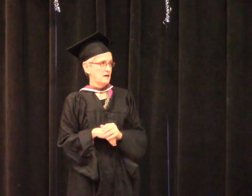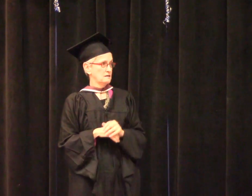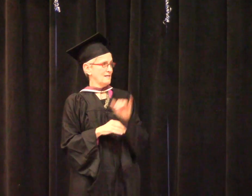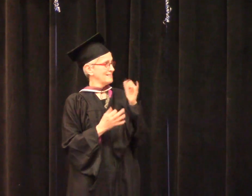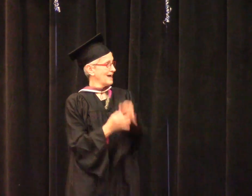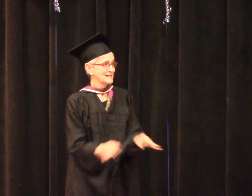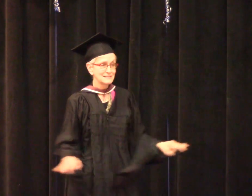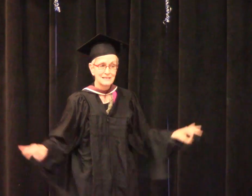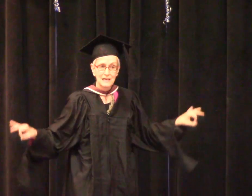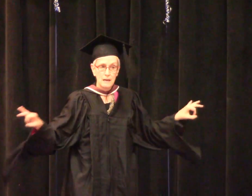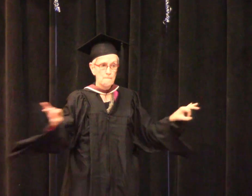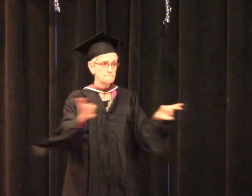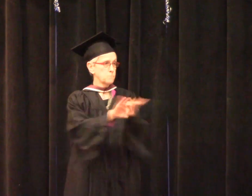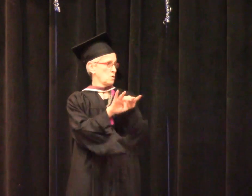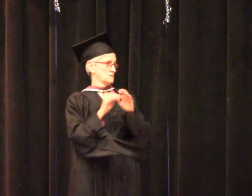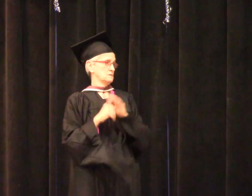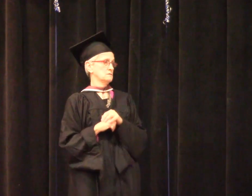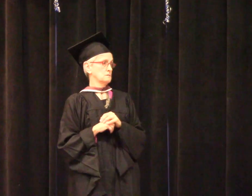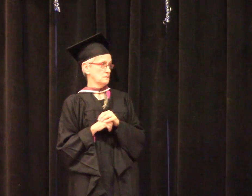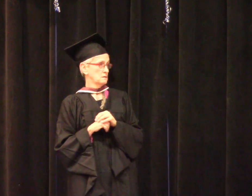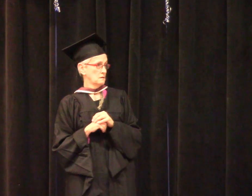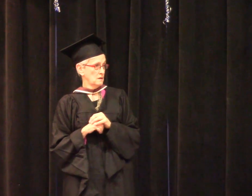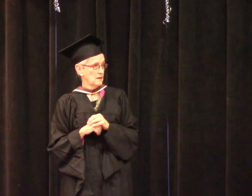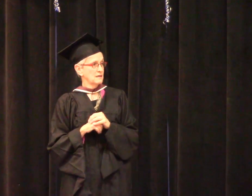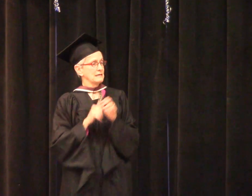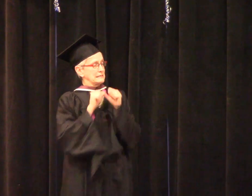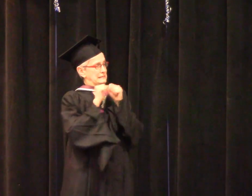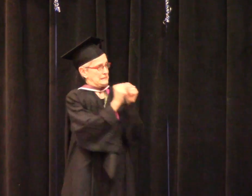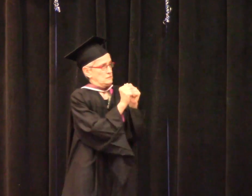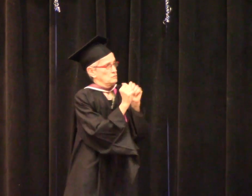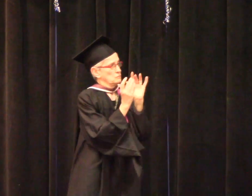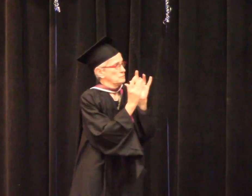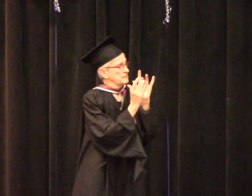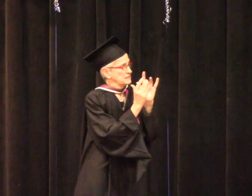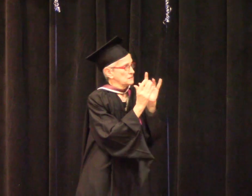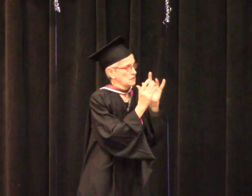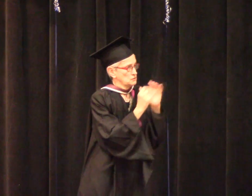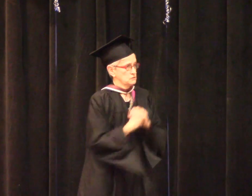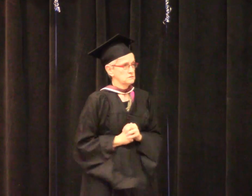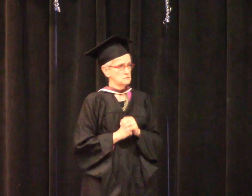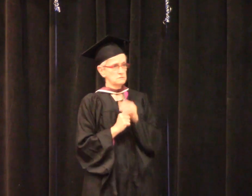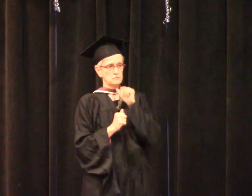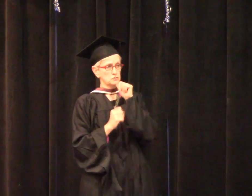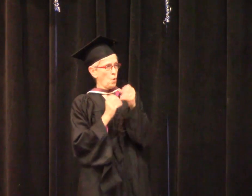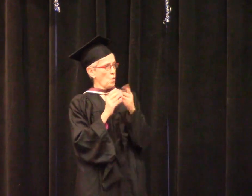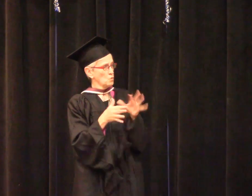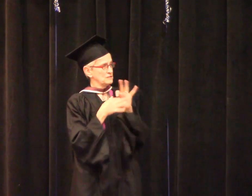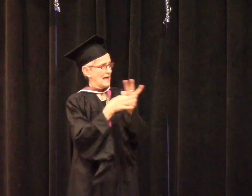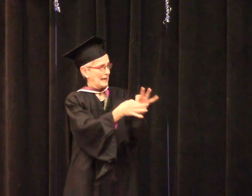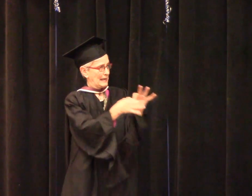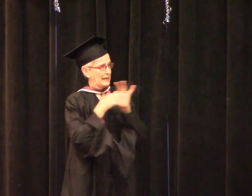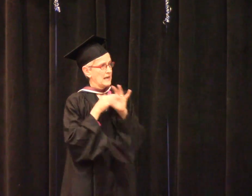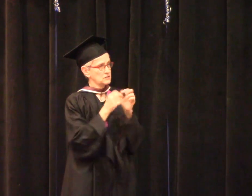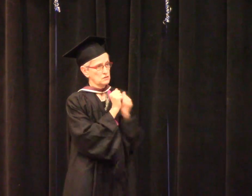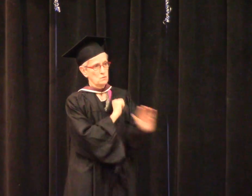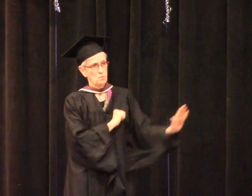And you should cherish that, because that is the most important thing in life. Continue to stay in contact with each